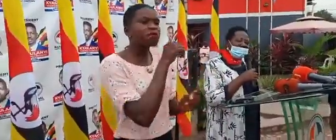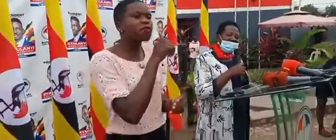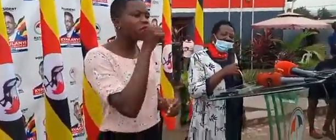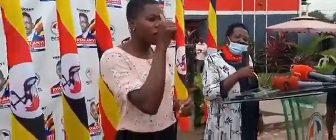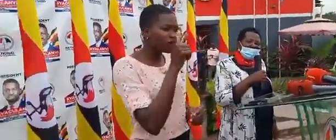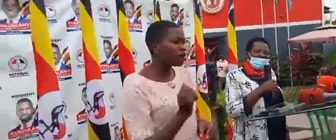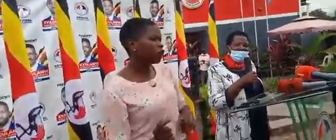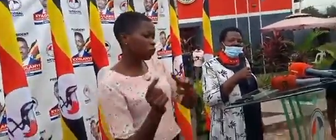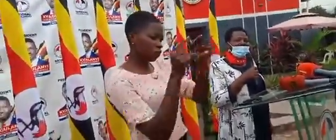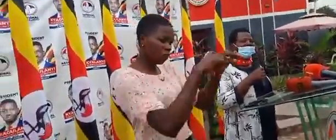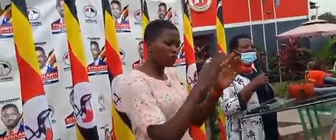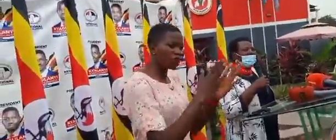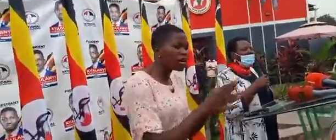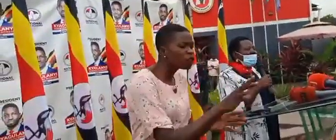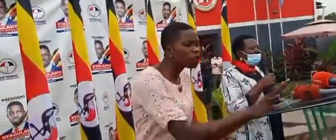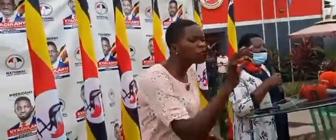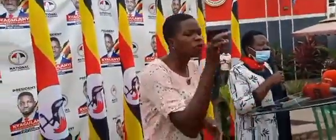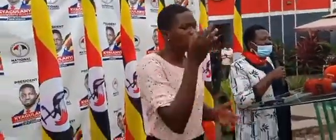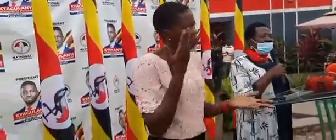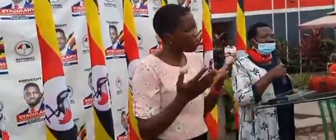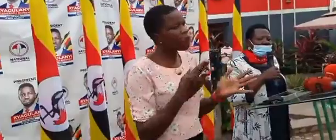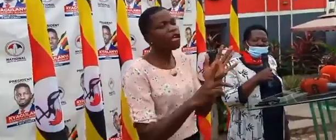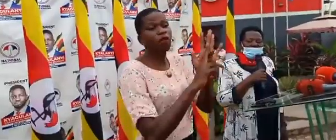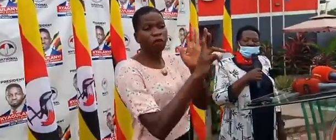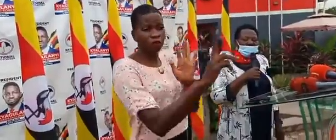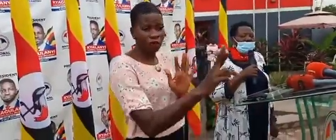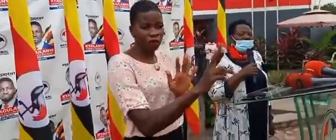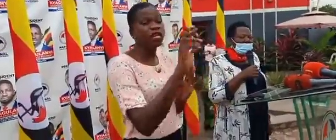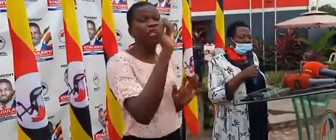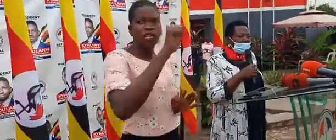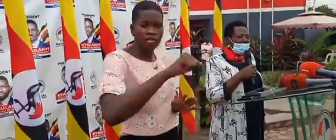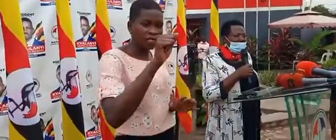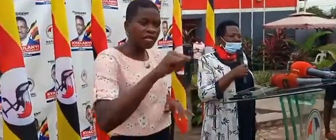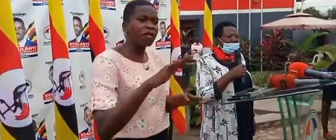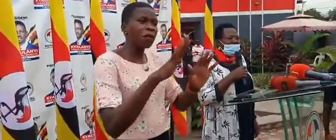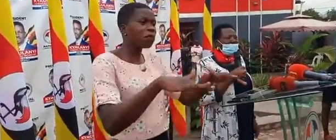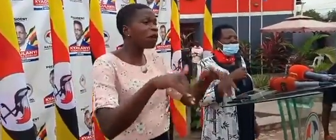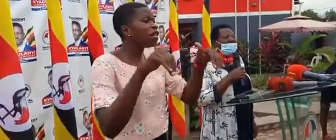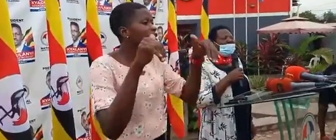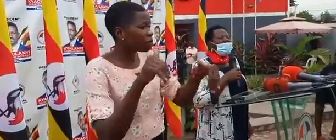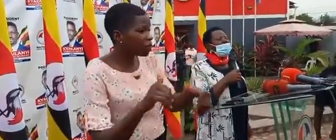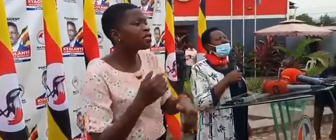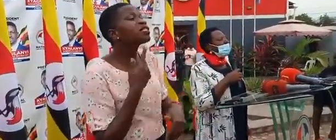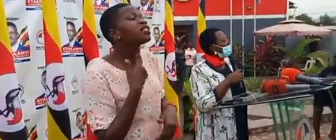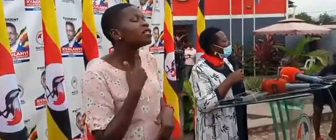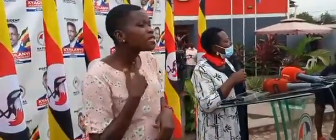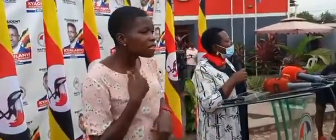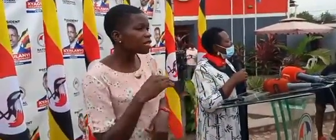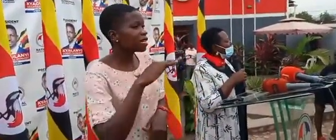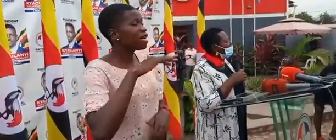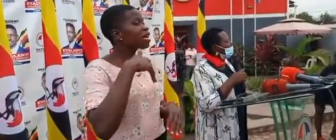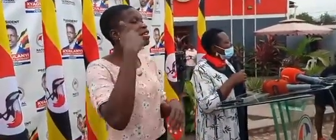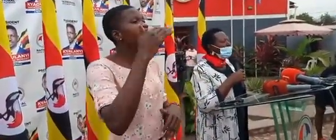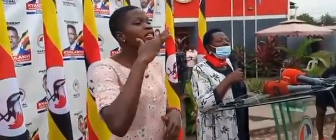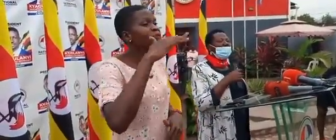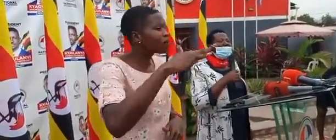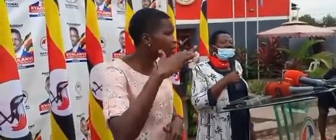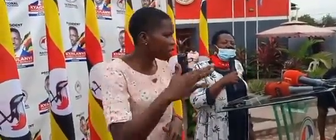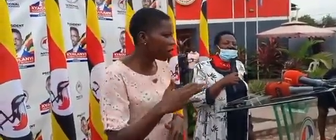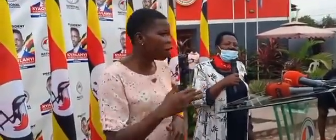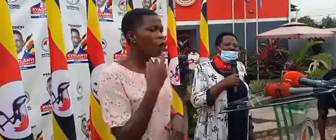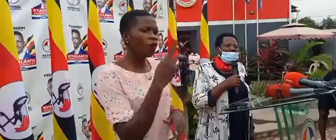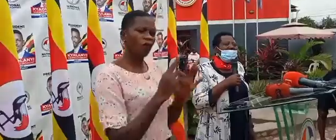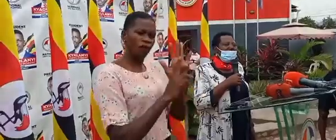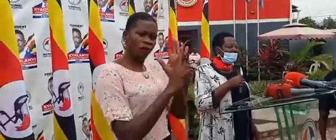chetengesa ekibiina kitu ekya National Unity Platform nkireta speak